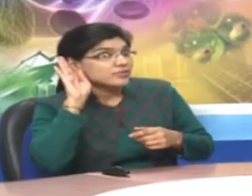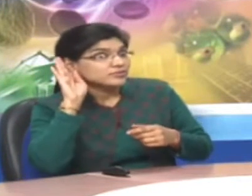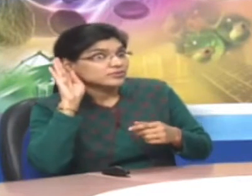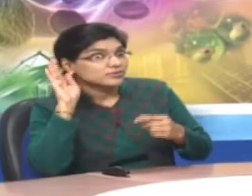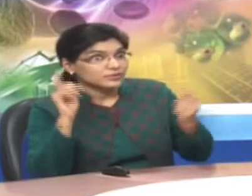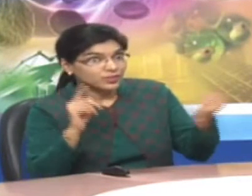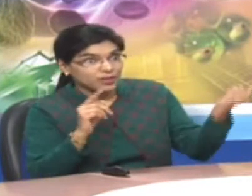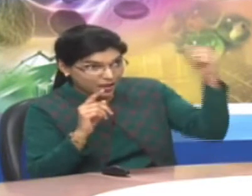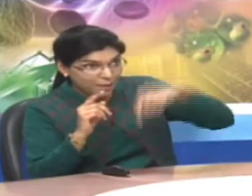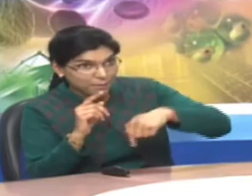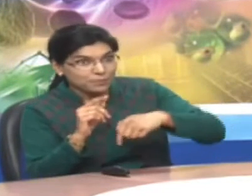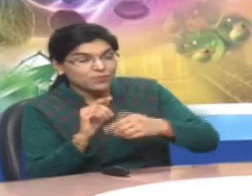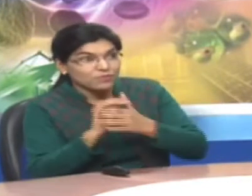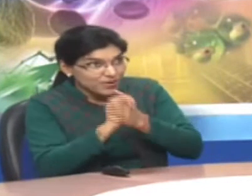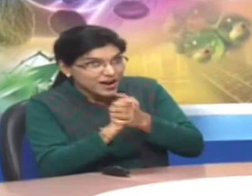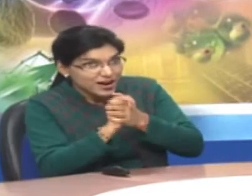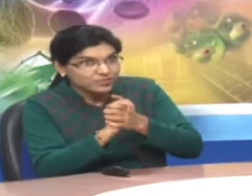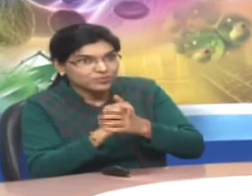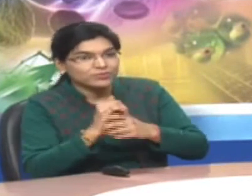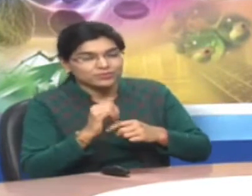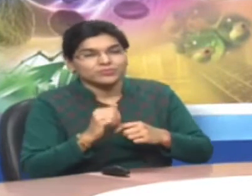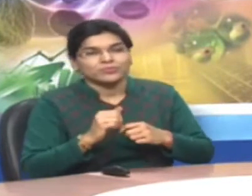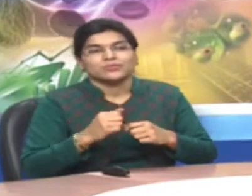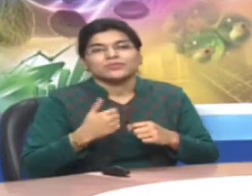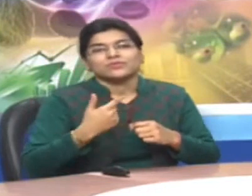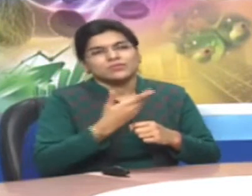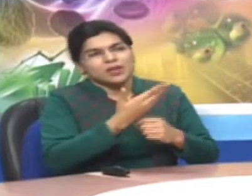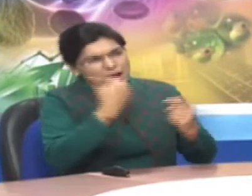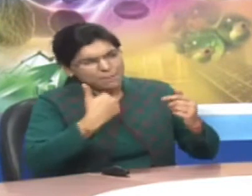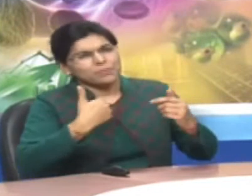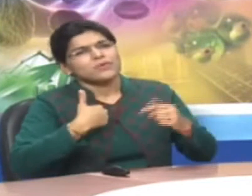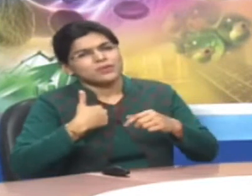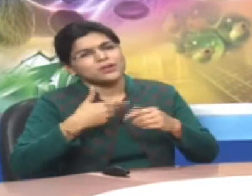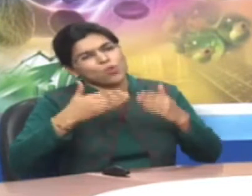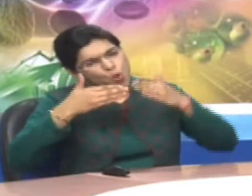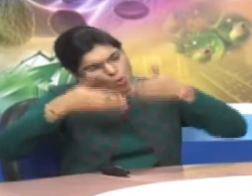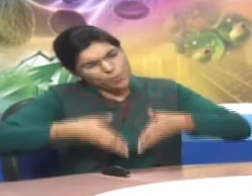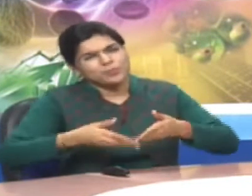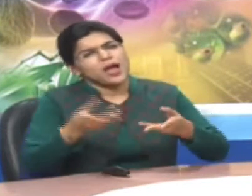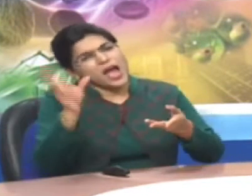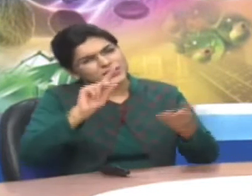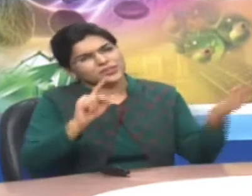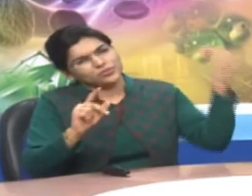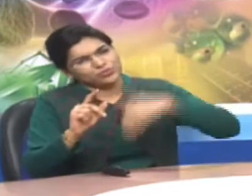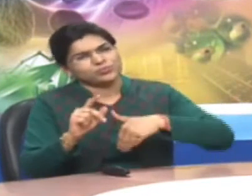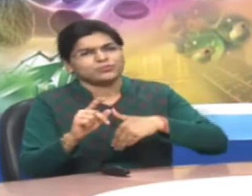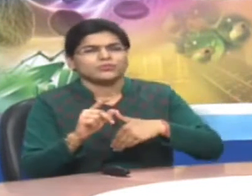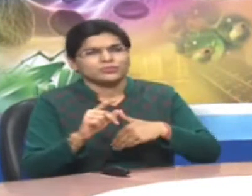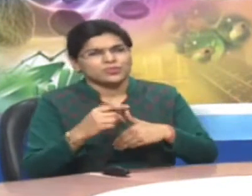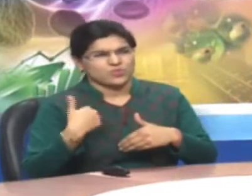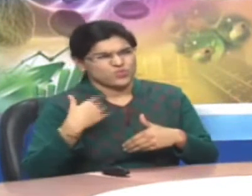tell our friend to come here? You'll probably find